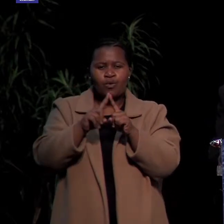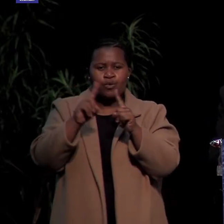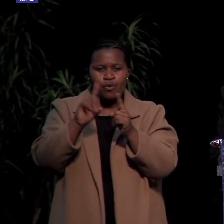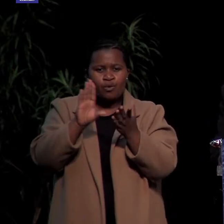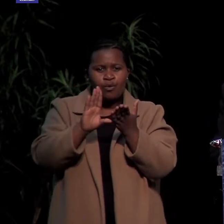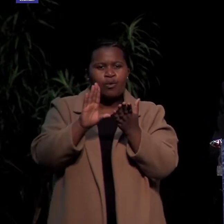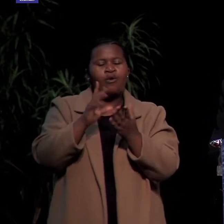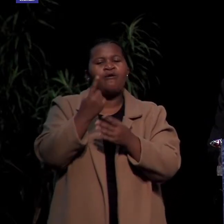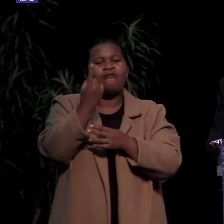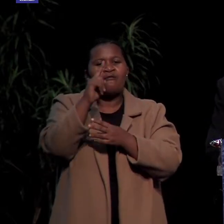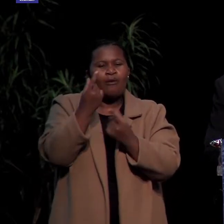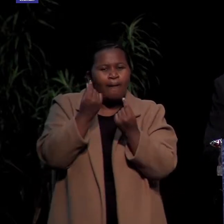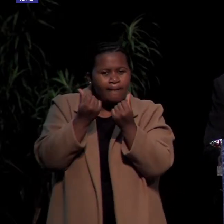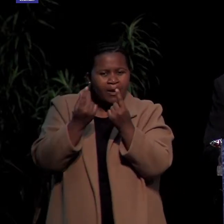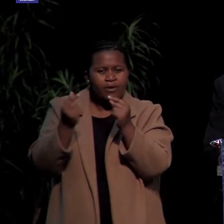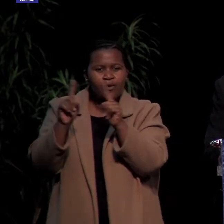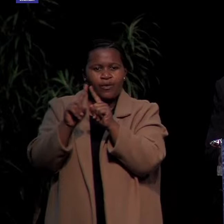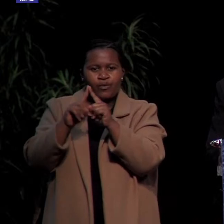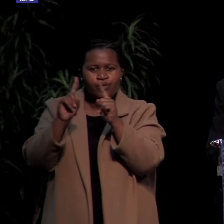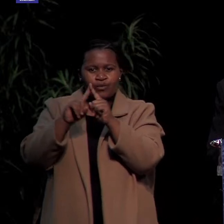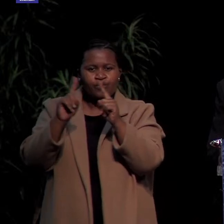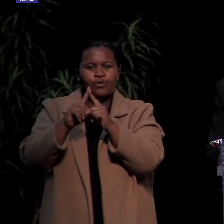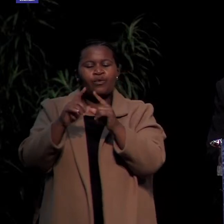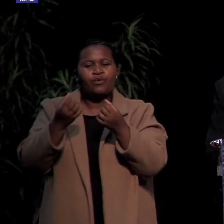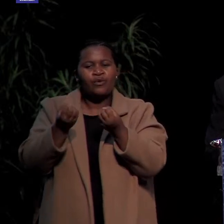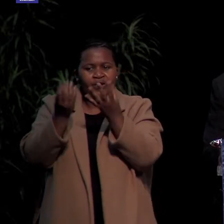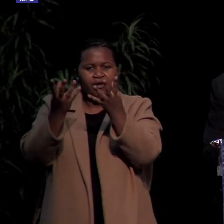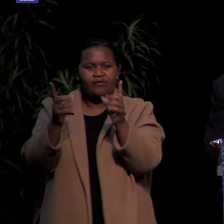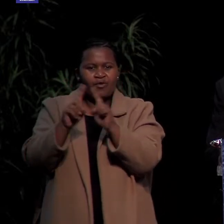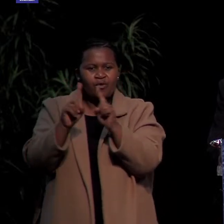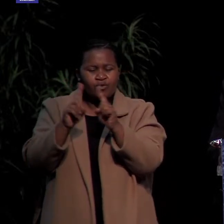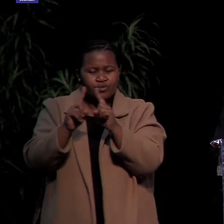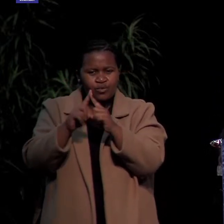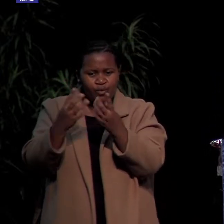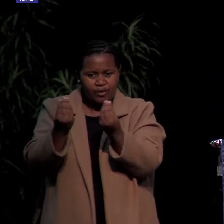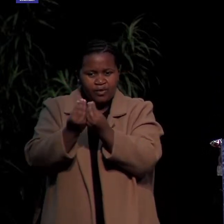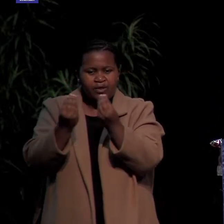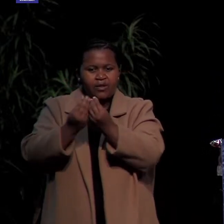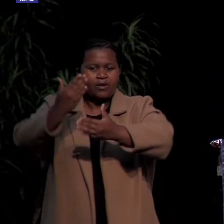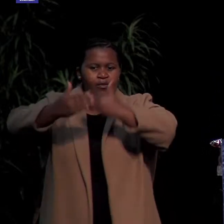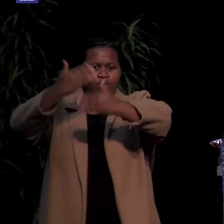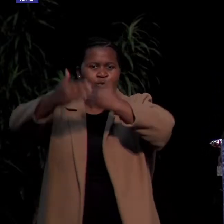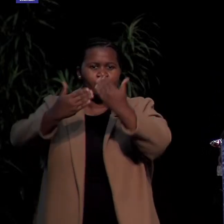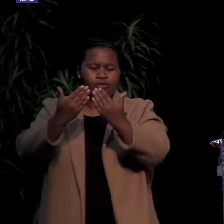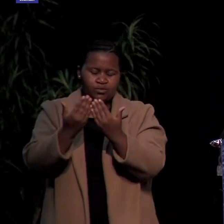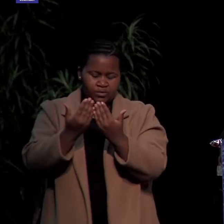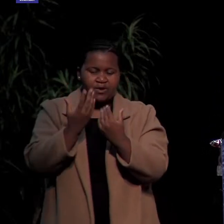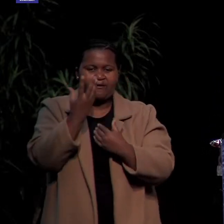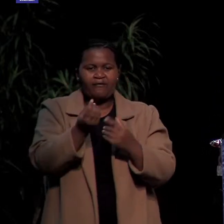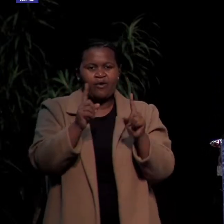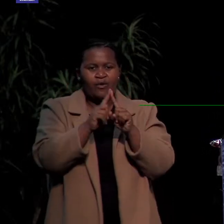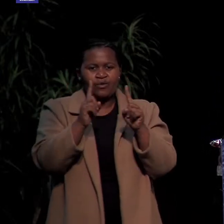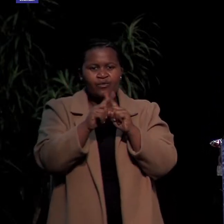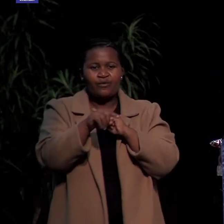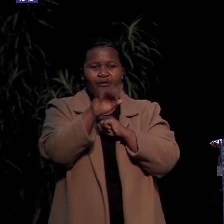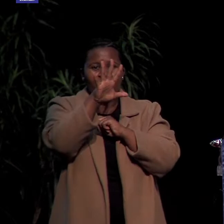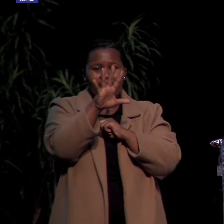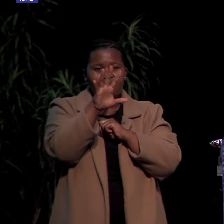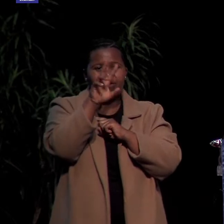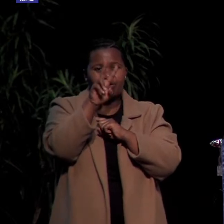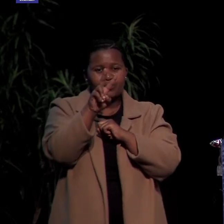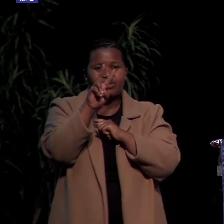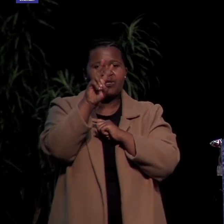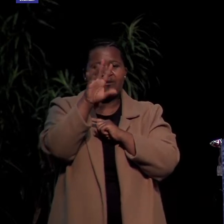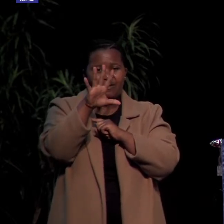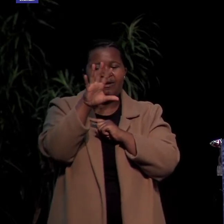as necessary for pricing, and award follows an expedited process that we have put in motion. There are